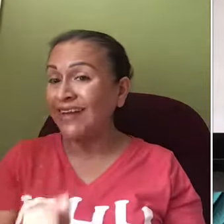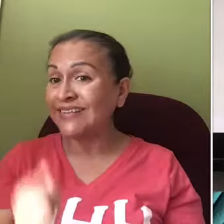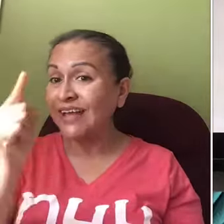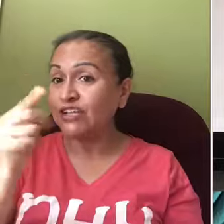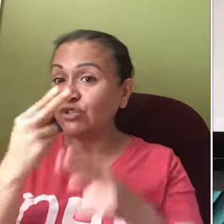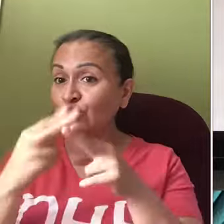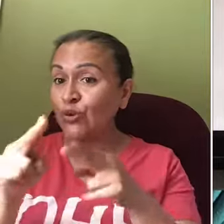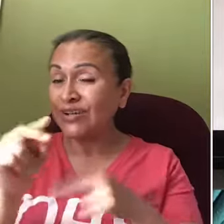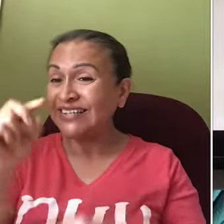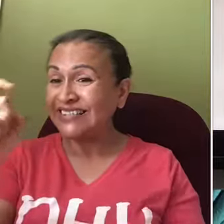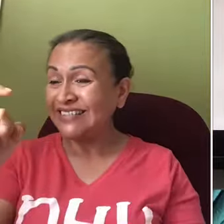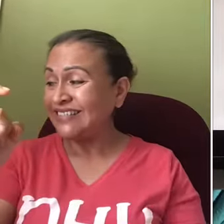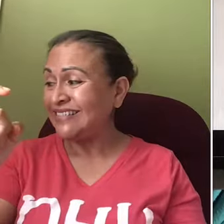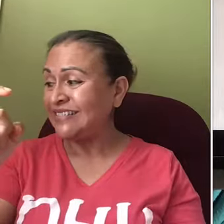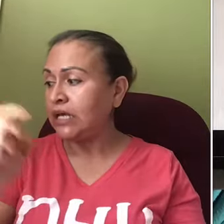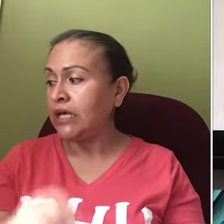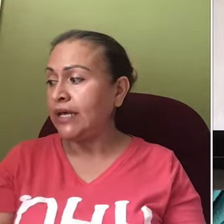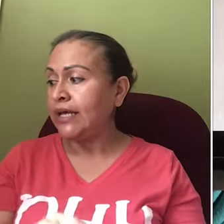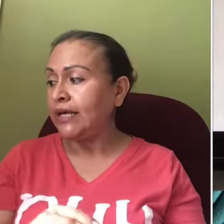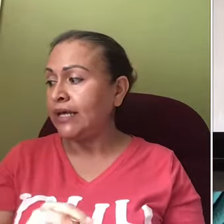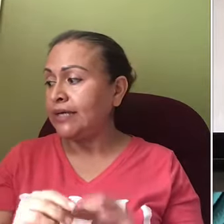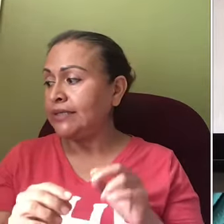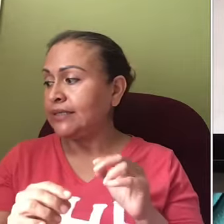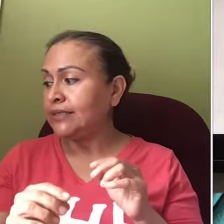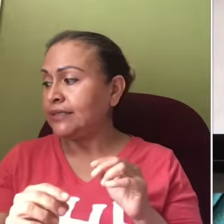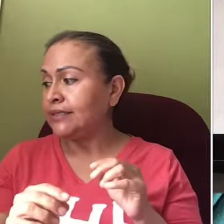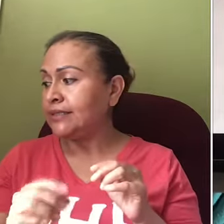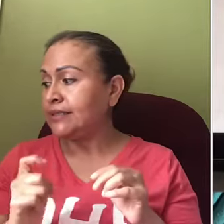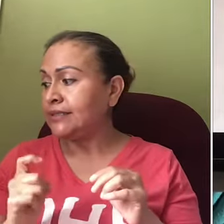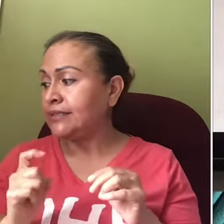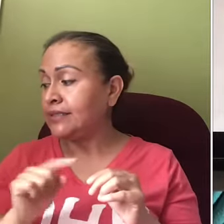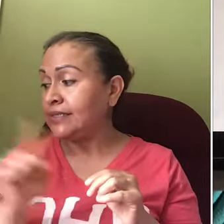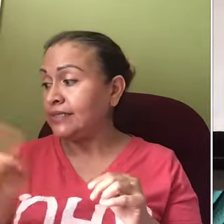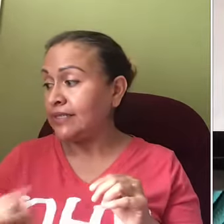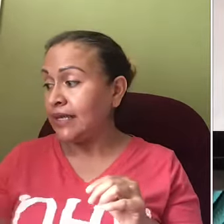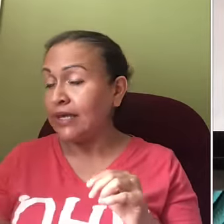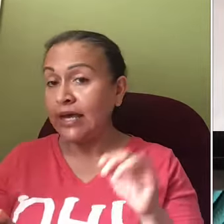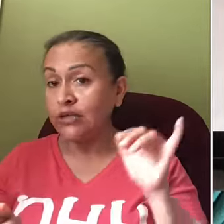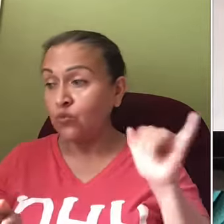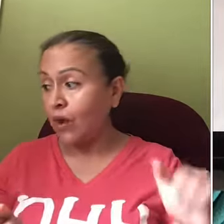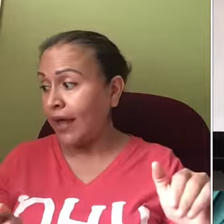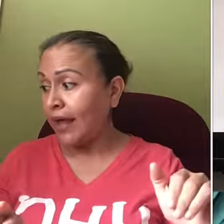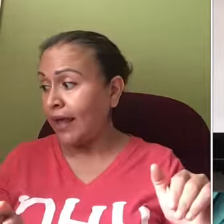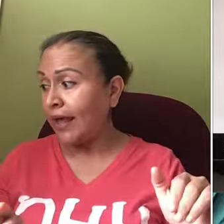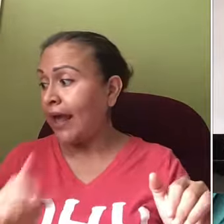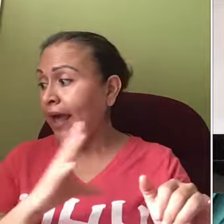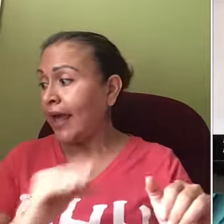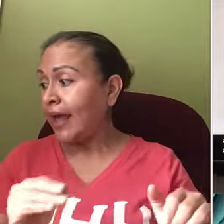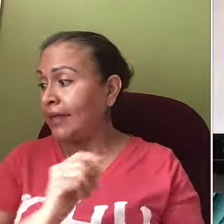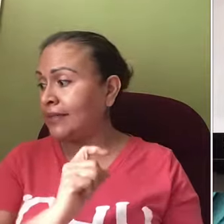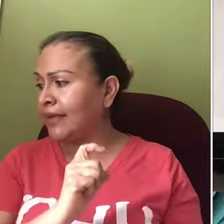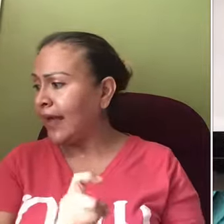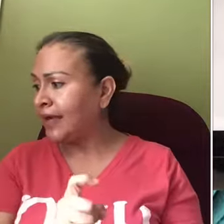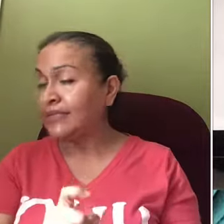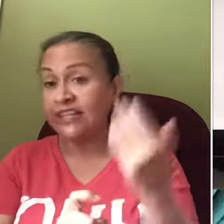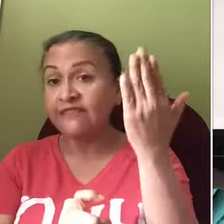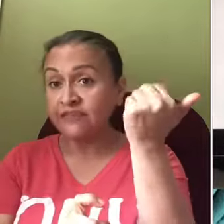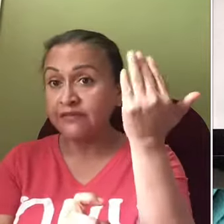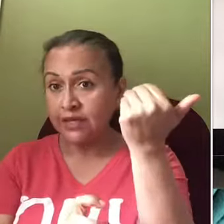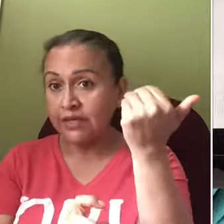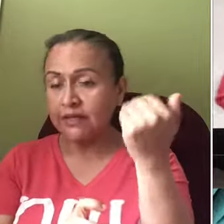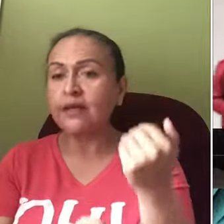side, Z is the same as Y, and X is the same as 15. Would you guys agree with me? Okay. So what we're going to do